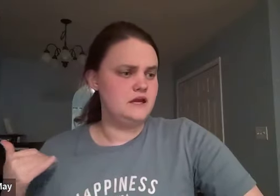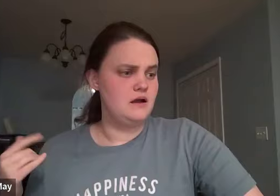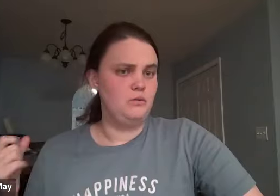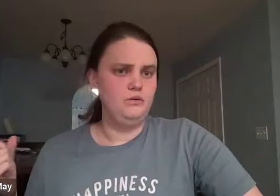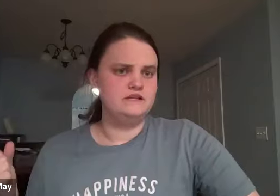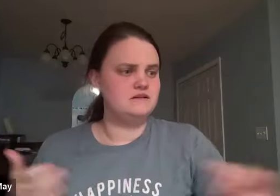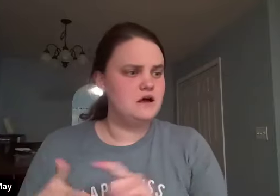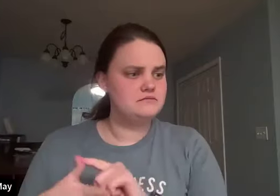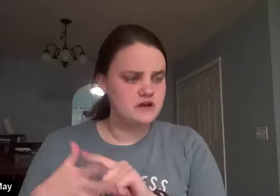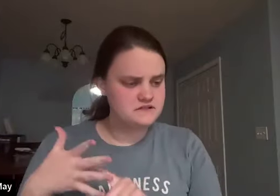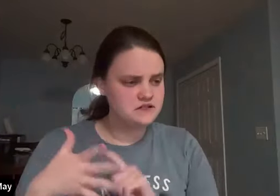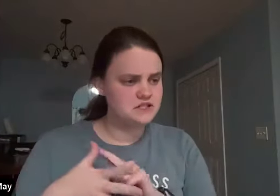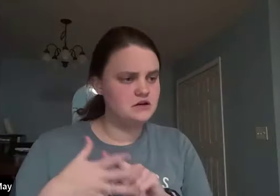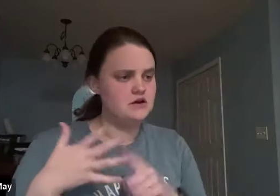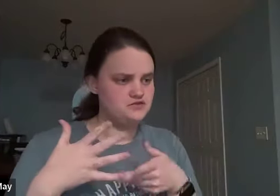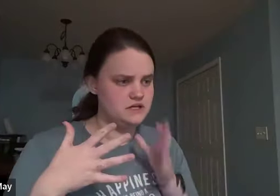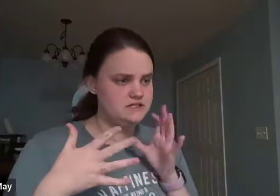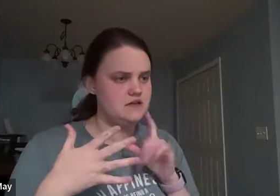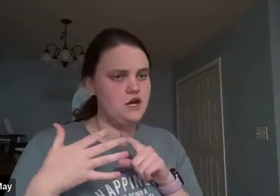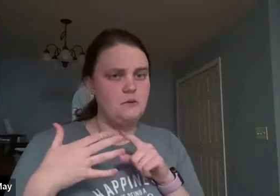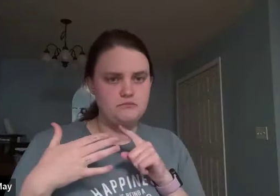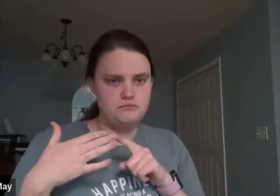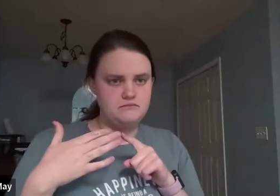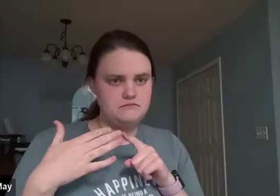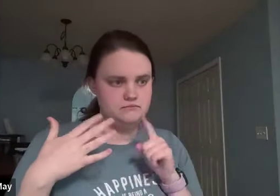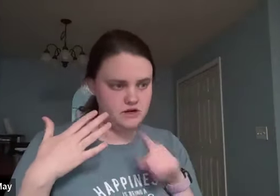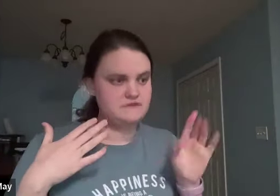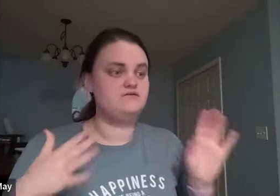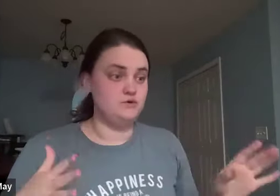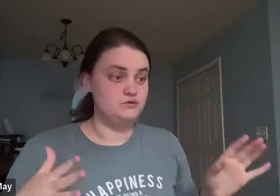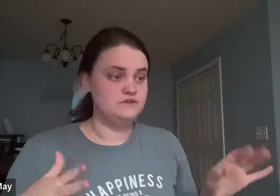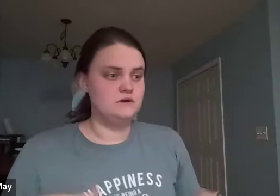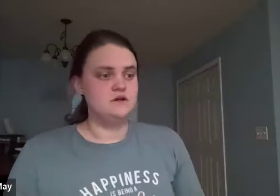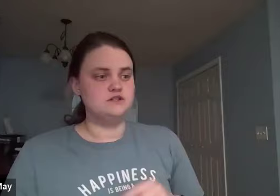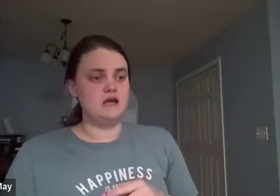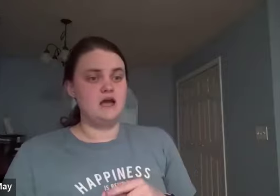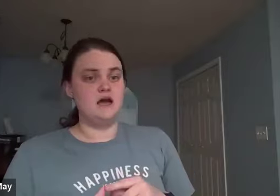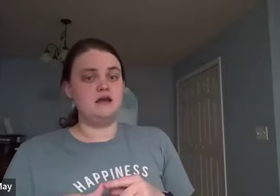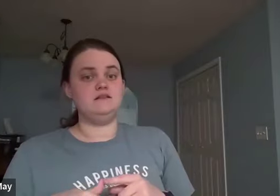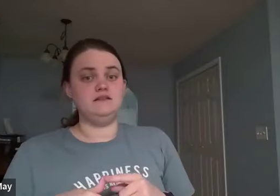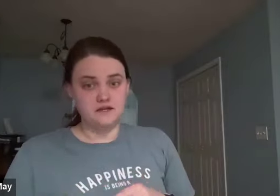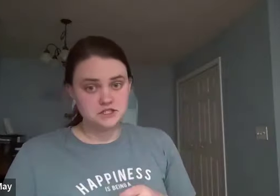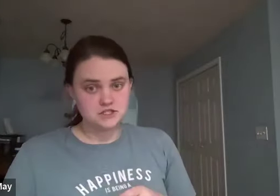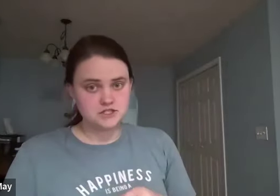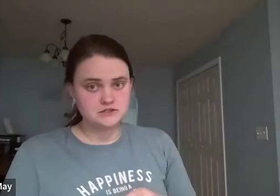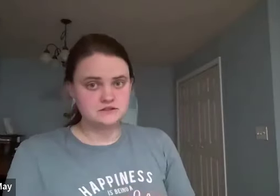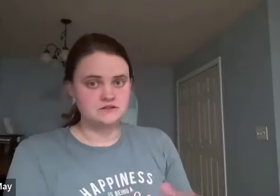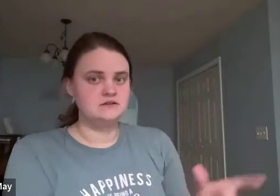Yeah, we did a lot. Breakfast, lunch, dinner, our drinks, and then our breakfast foods. So we had lunch.